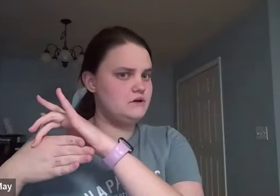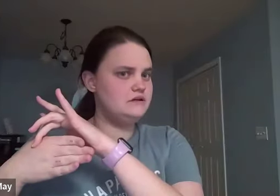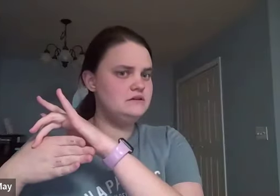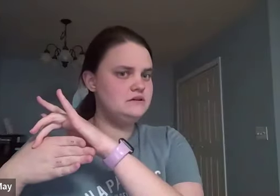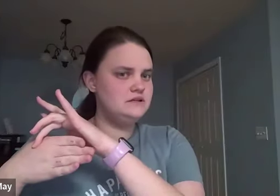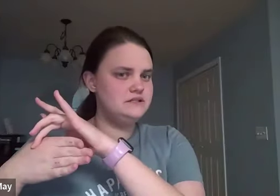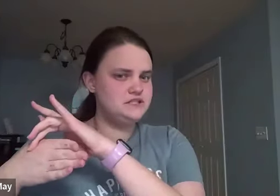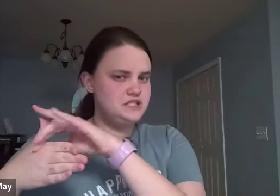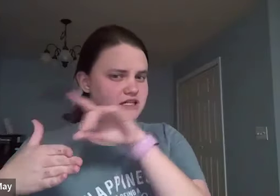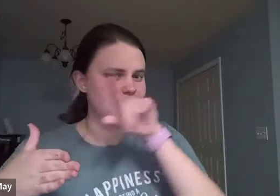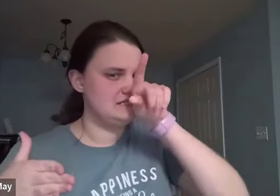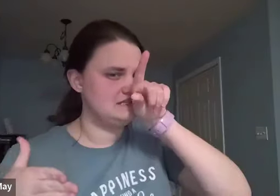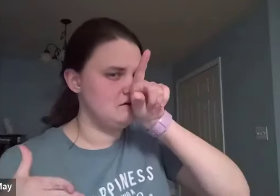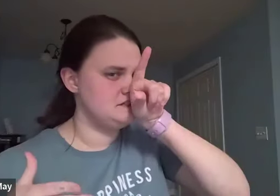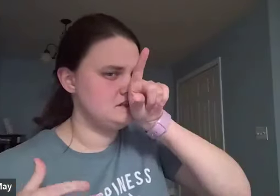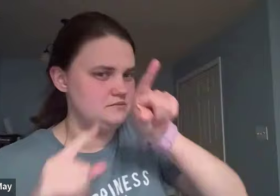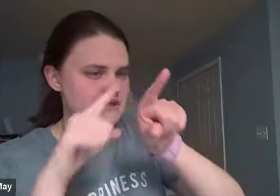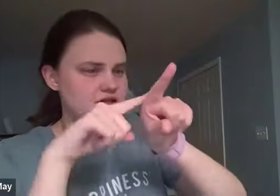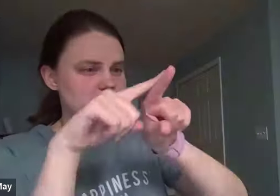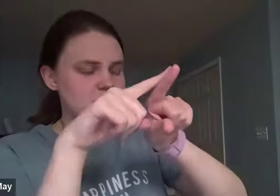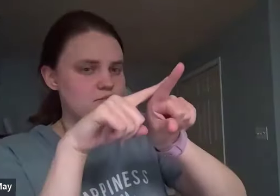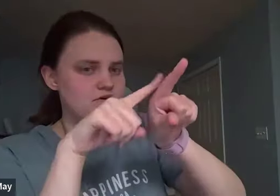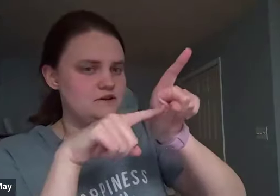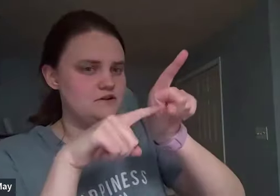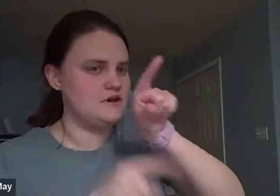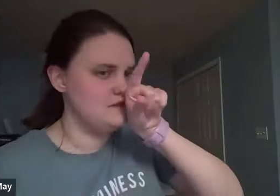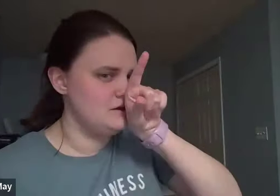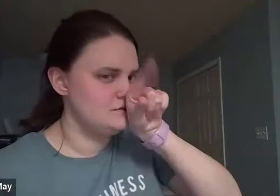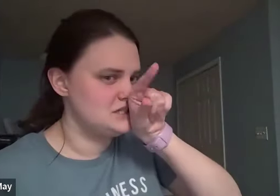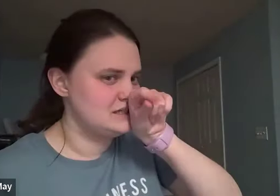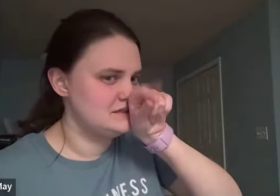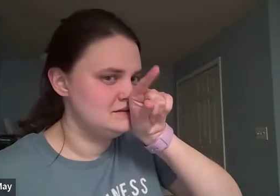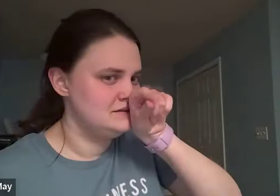one. Chicken in itself is going to be, it's going to be your pointer finger and your thumb, and you go chicken.